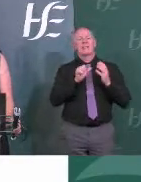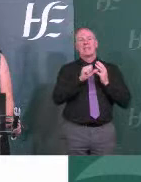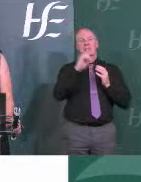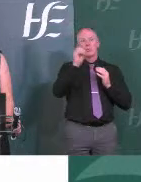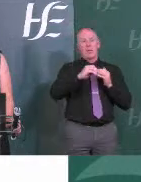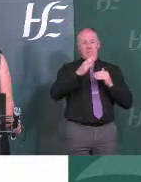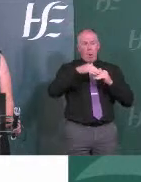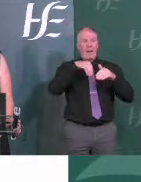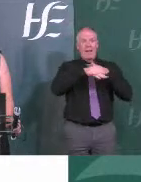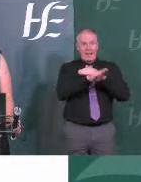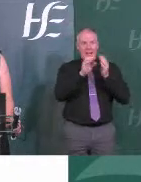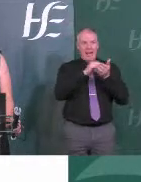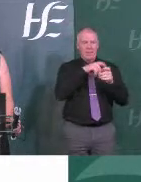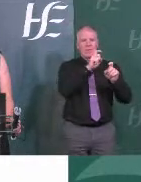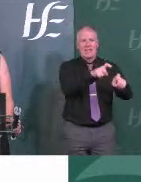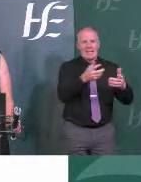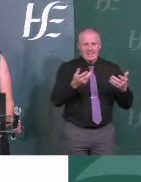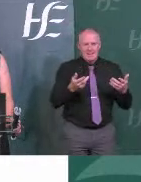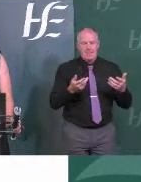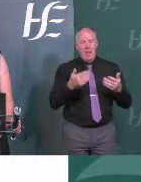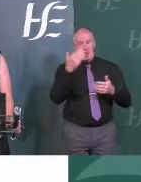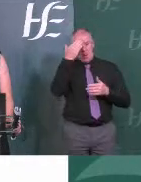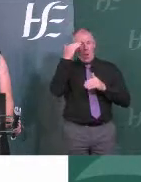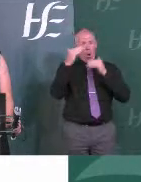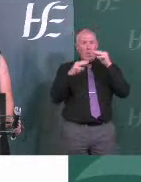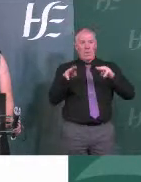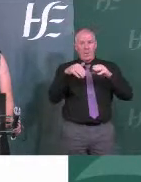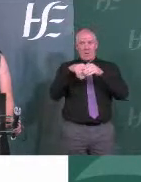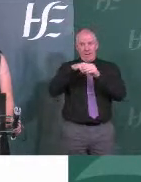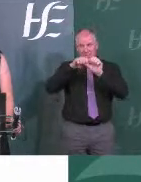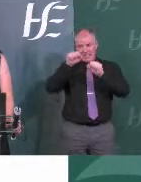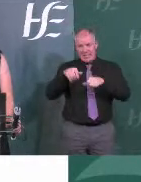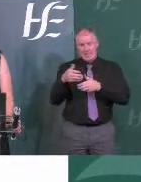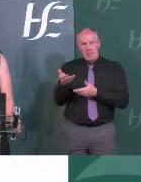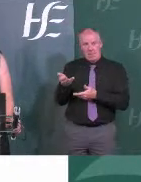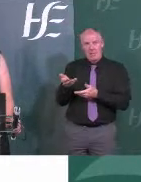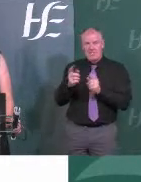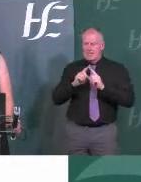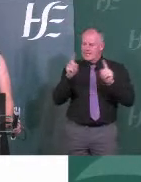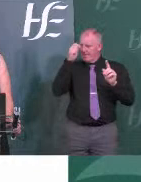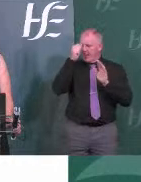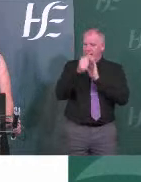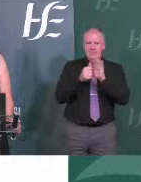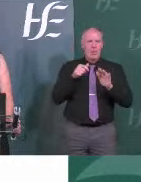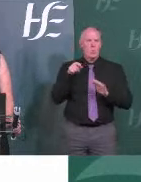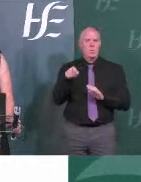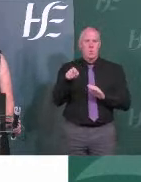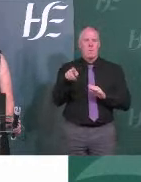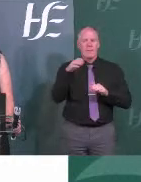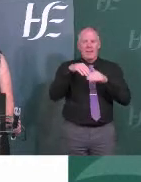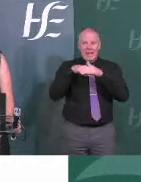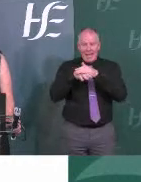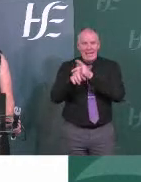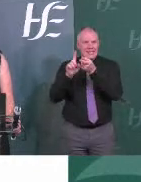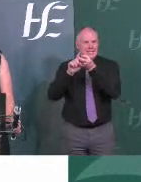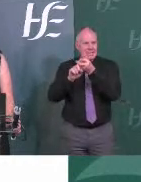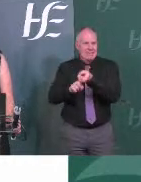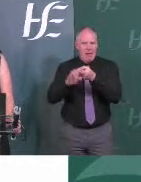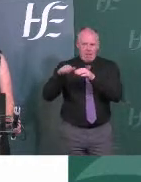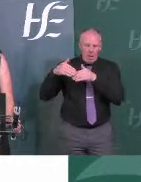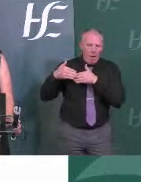admissions. And we know that when we have older people in our system, it is a different experience. We have people who are admitted and generally stay longer in our